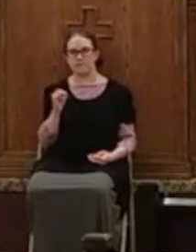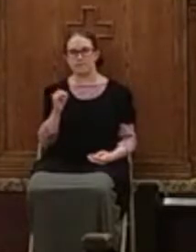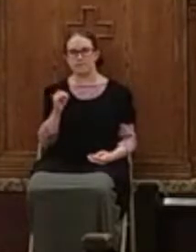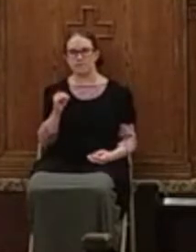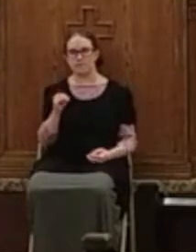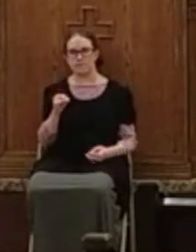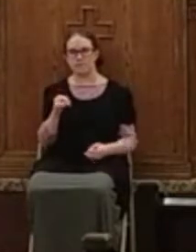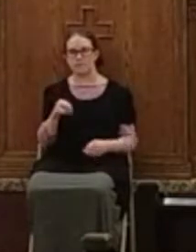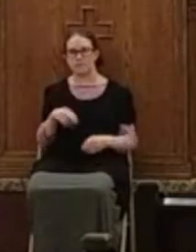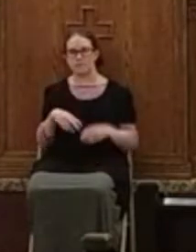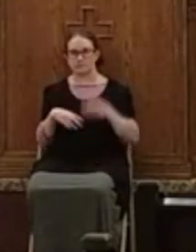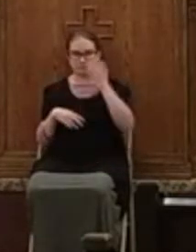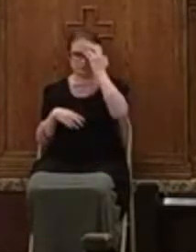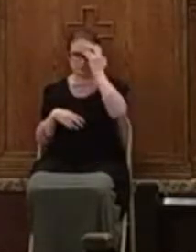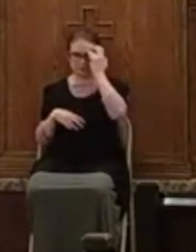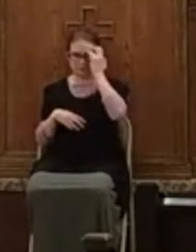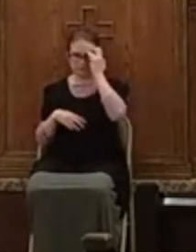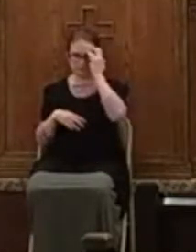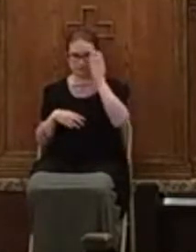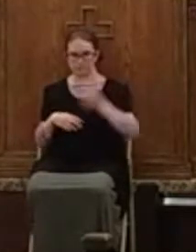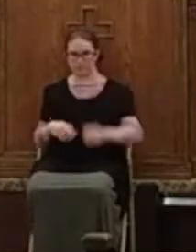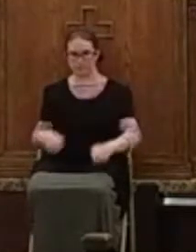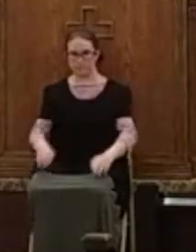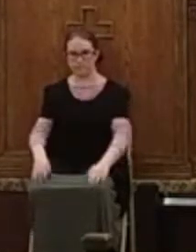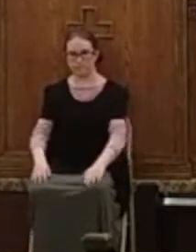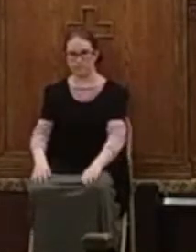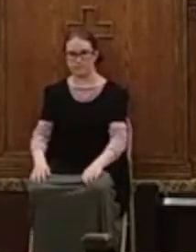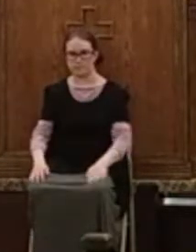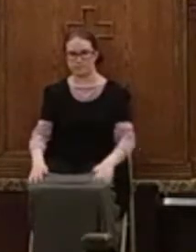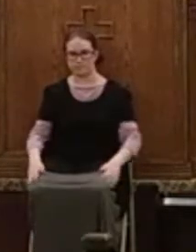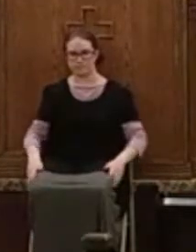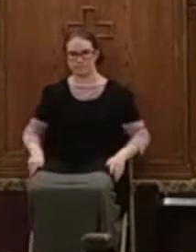I get up and I put my pajamas on,